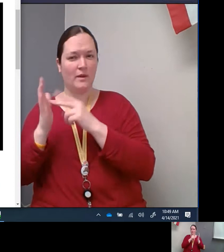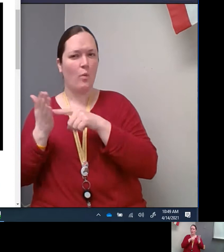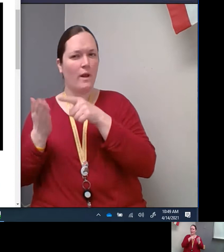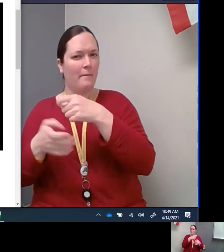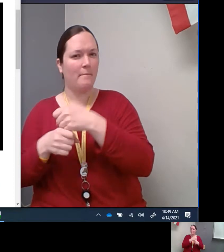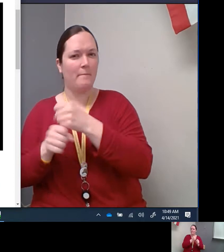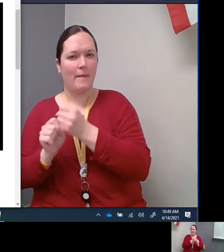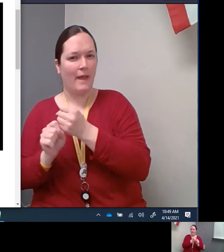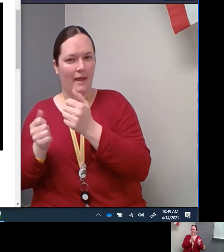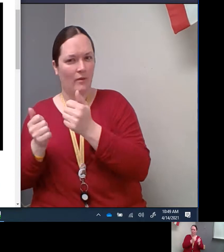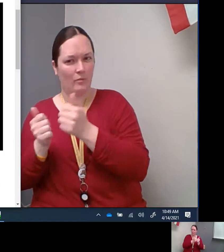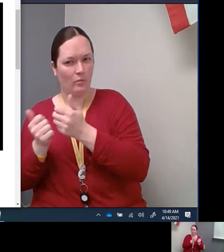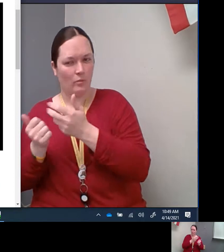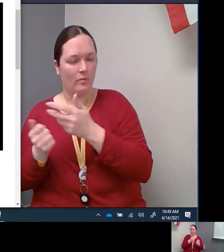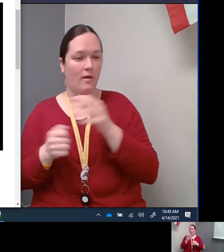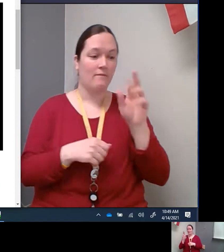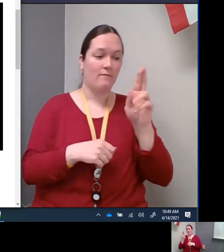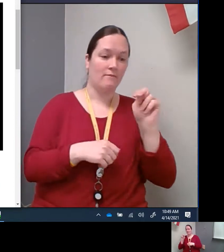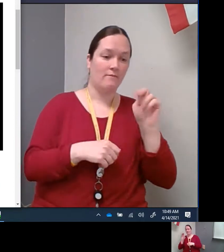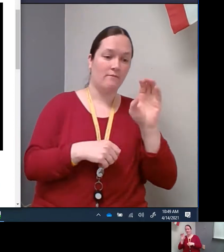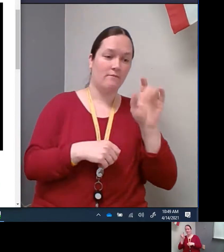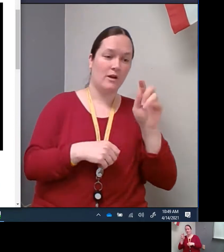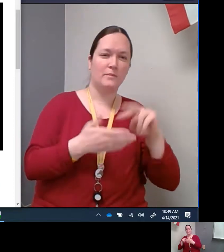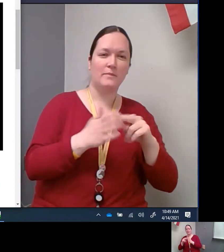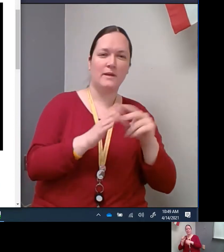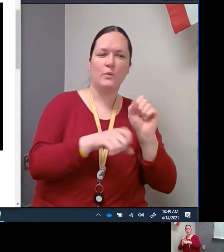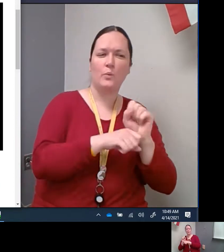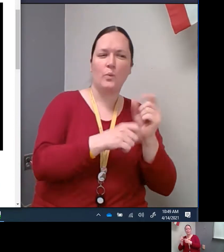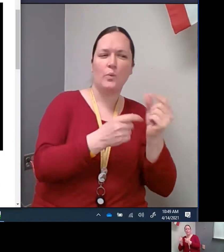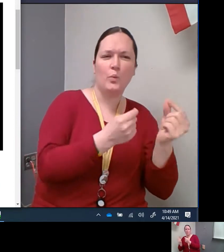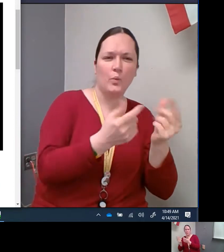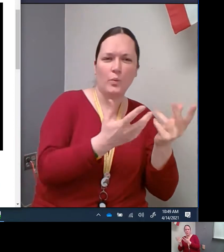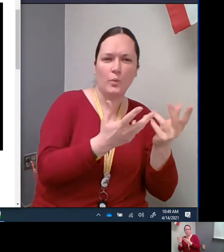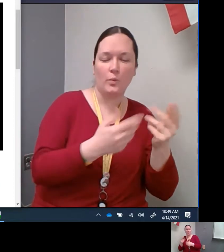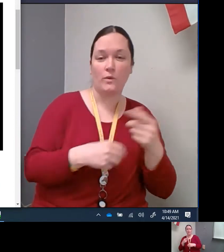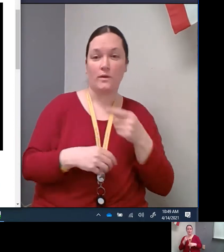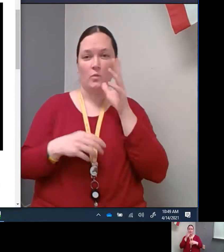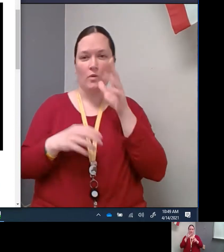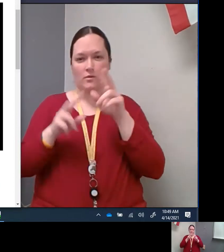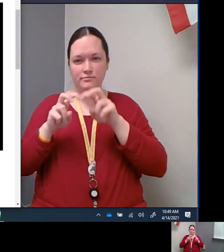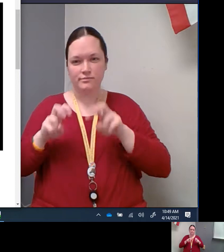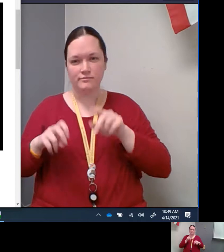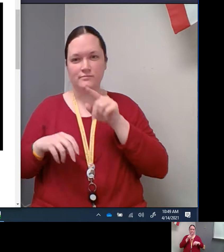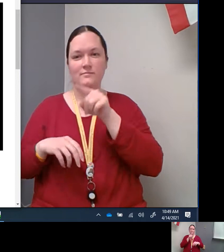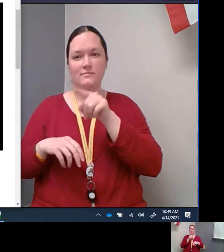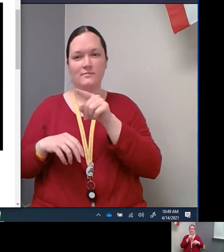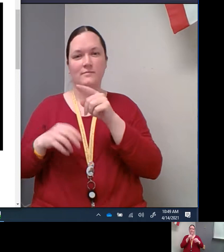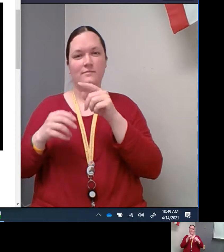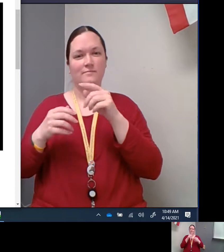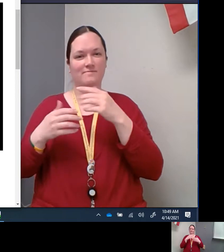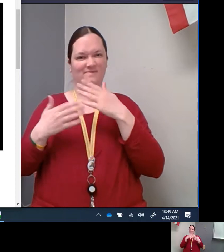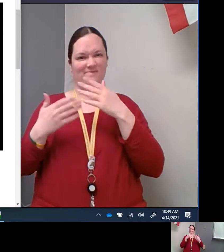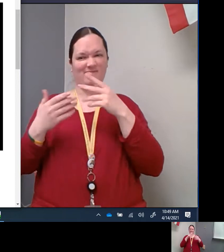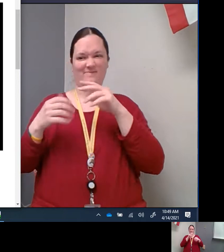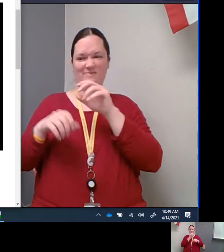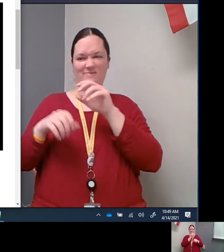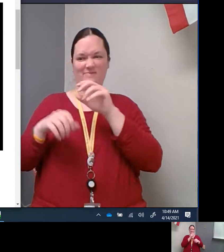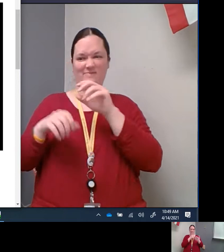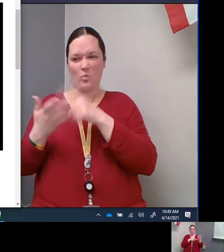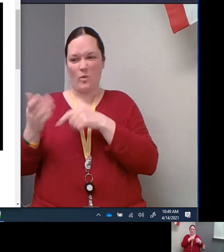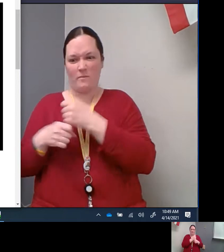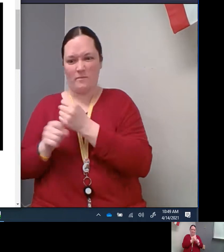what does it do. We sometimes refer to this as the anatomy or structure and the physiology or the function. And so the cool thing is that we're